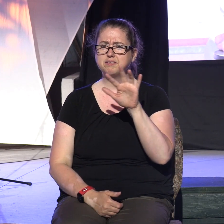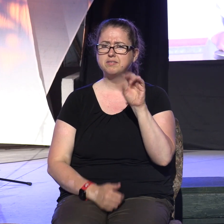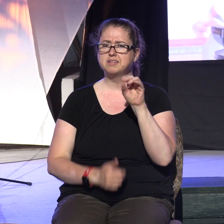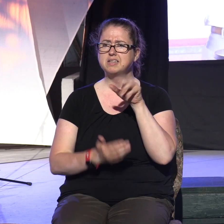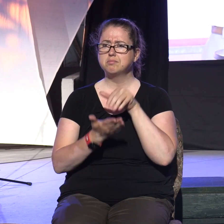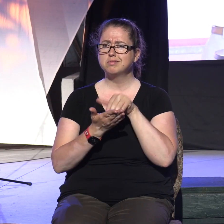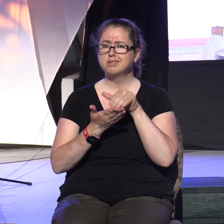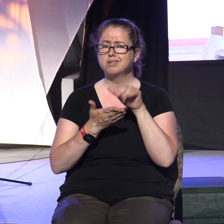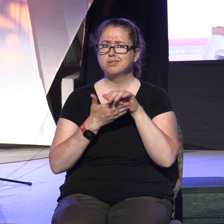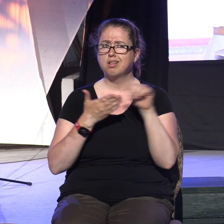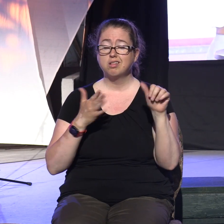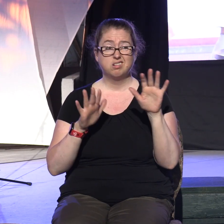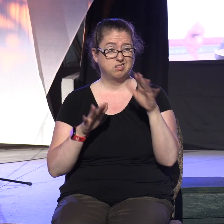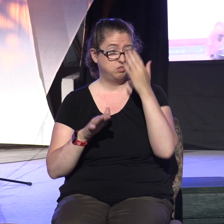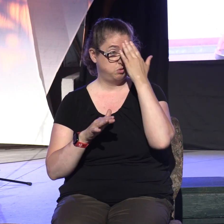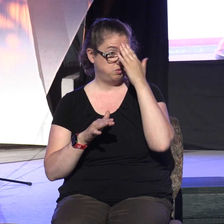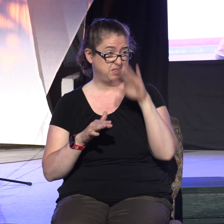No, it is.